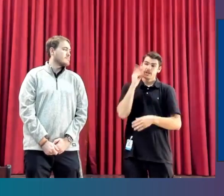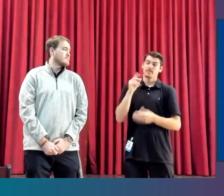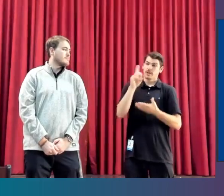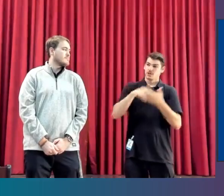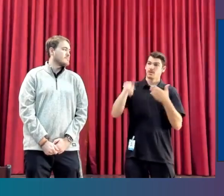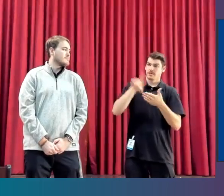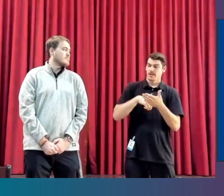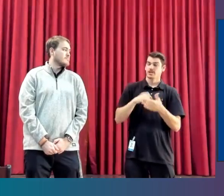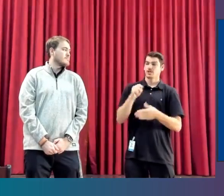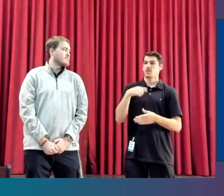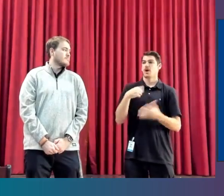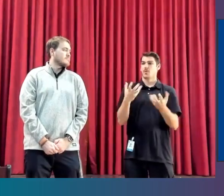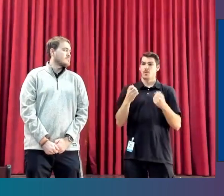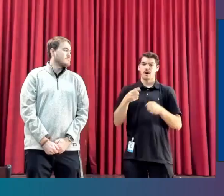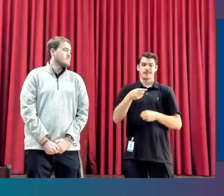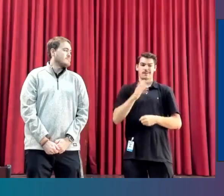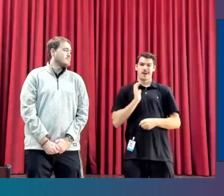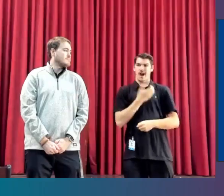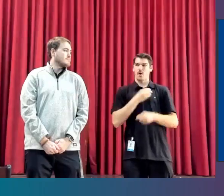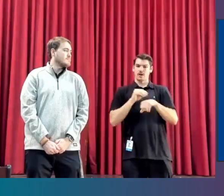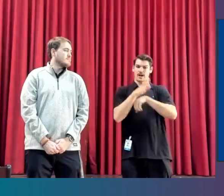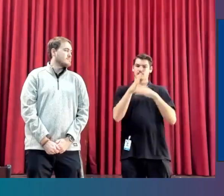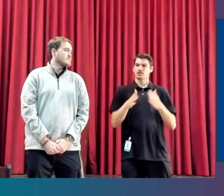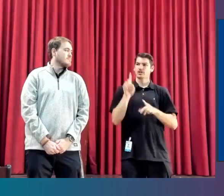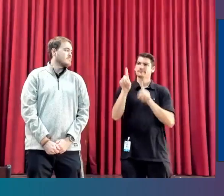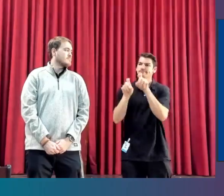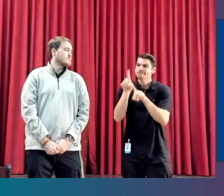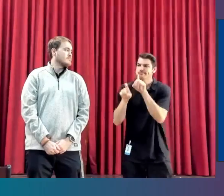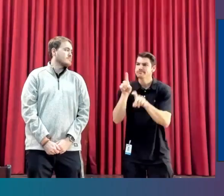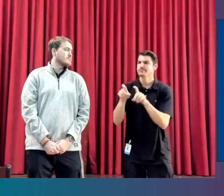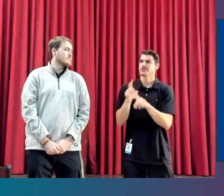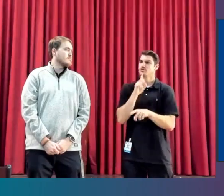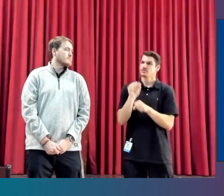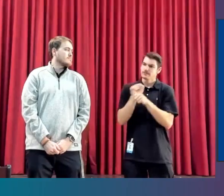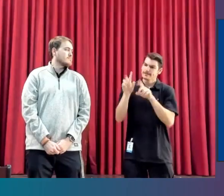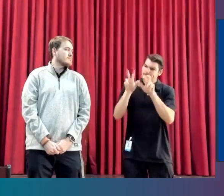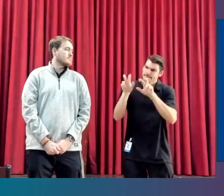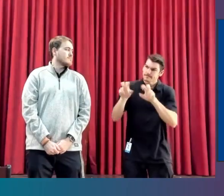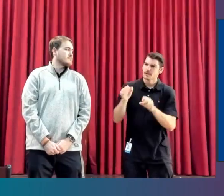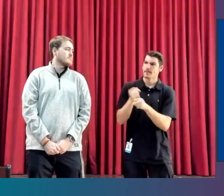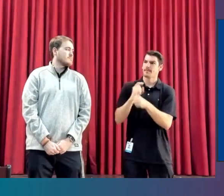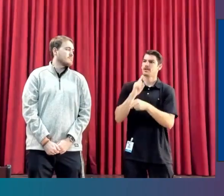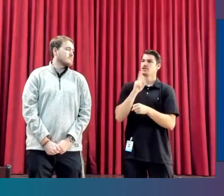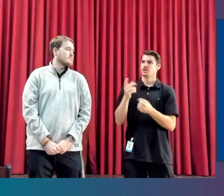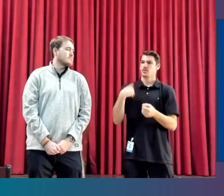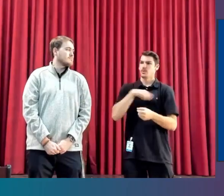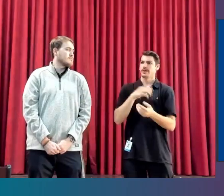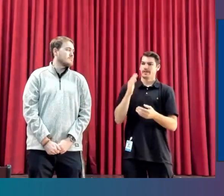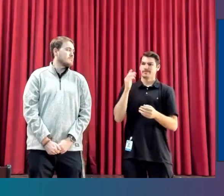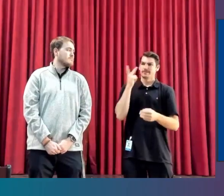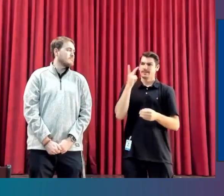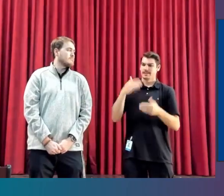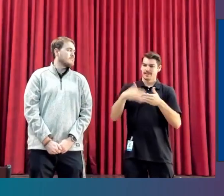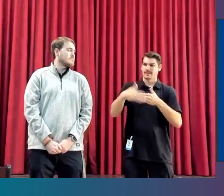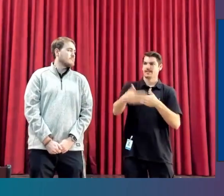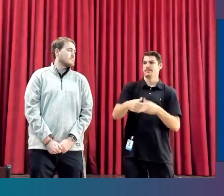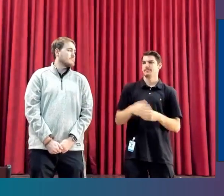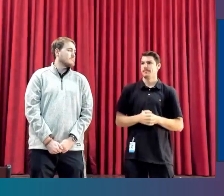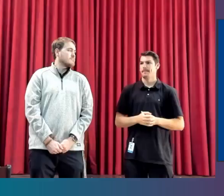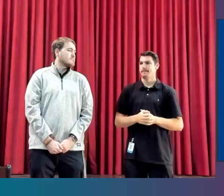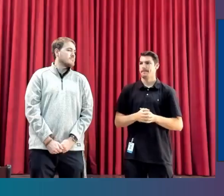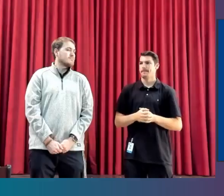want our counselors to ask more questions of you, collect an intake, and really see some next steps.